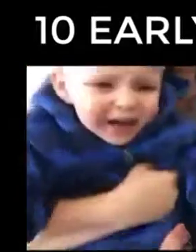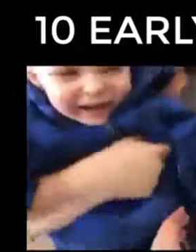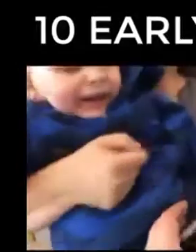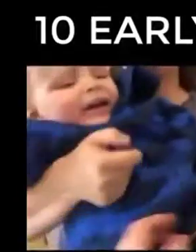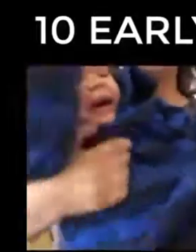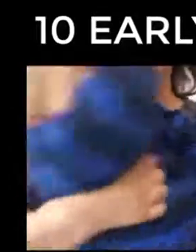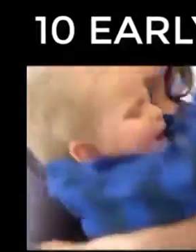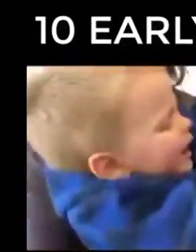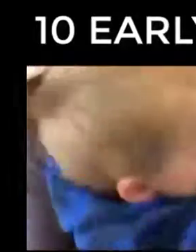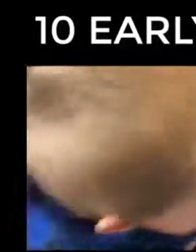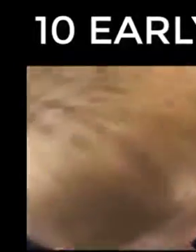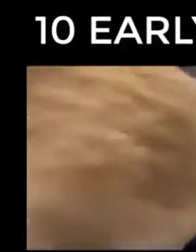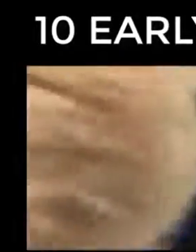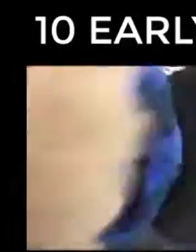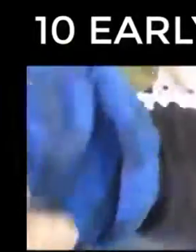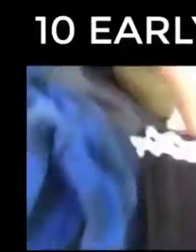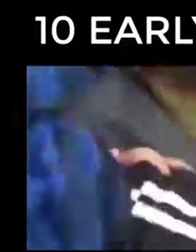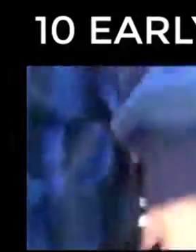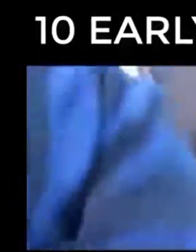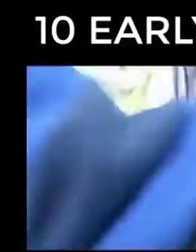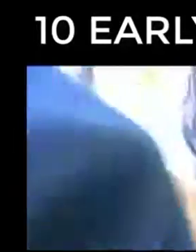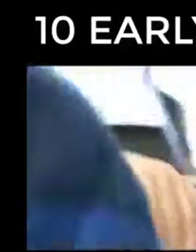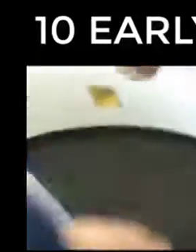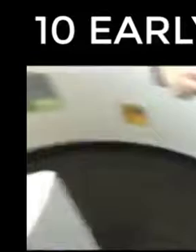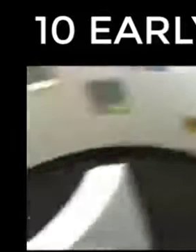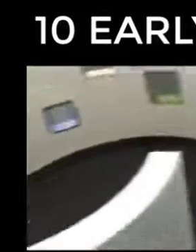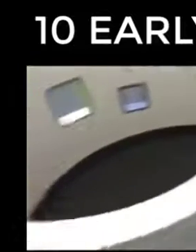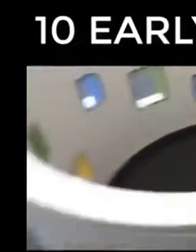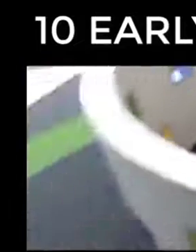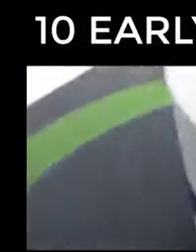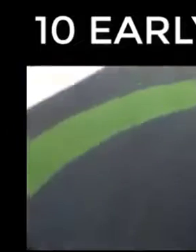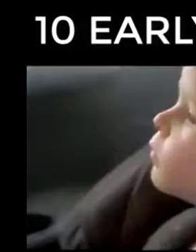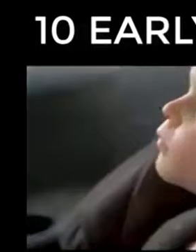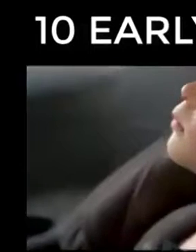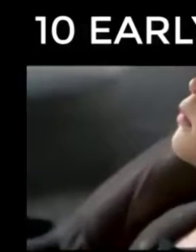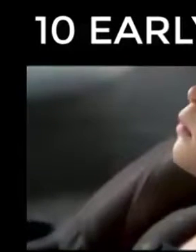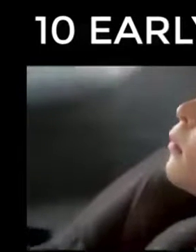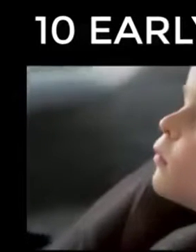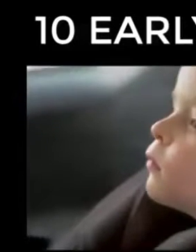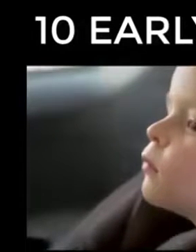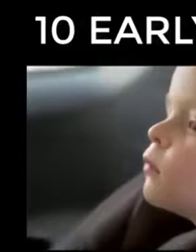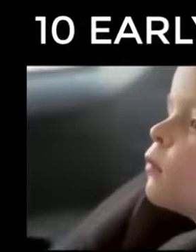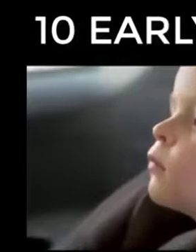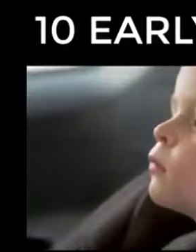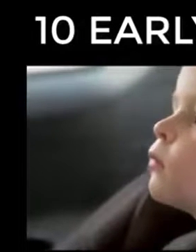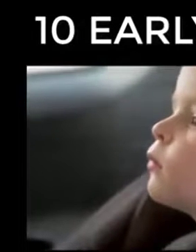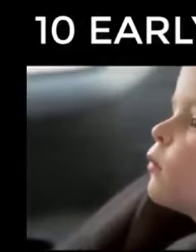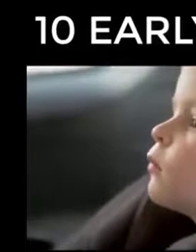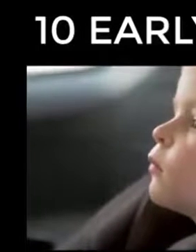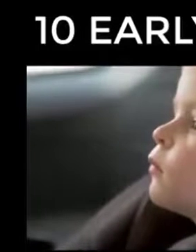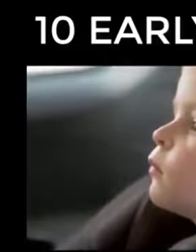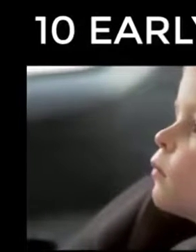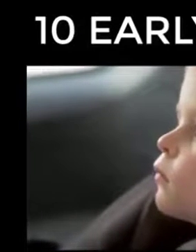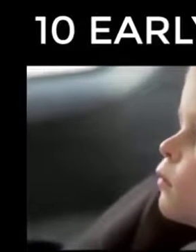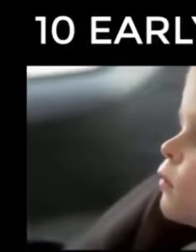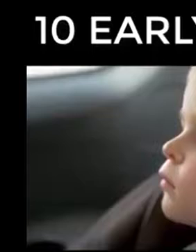typical child for no obvious or good reason, like wanting something another child has, such as a toy. Alistair,